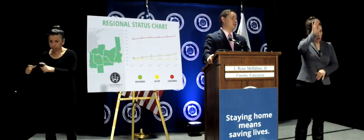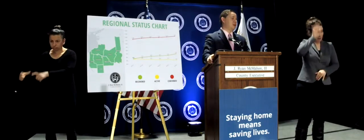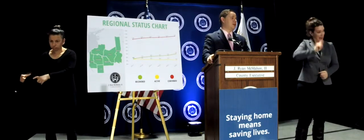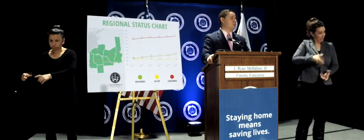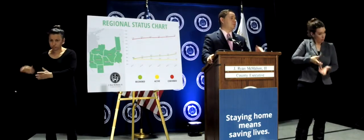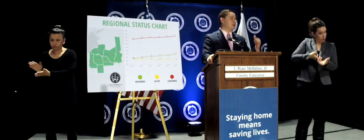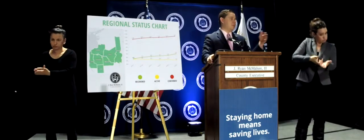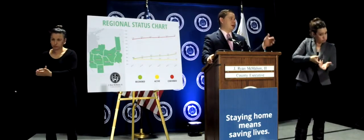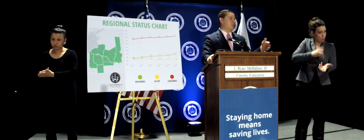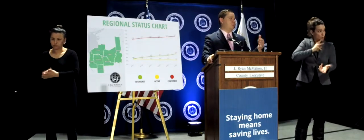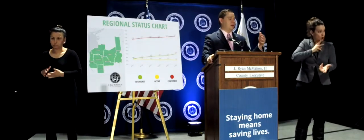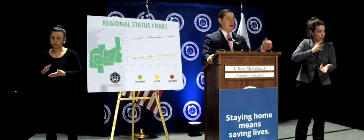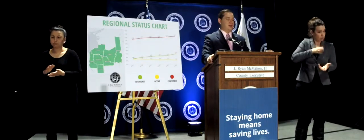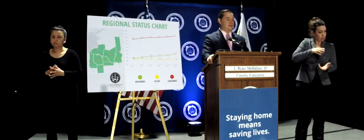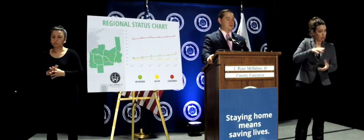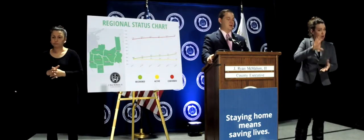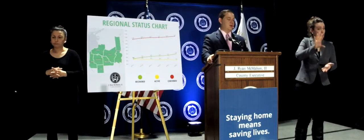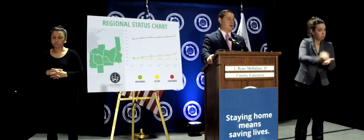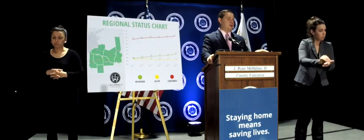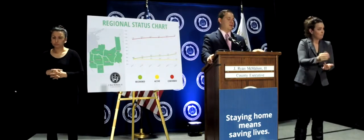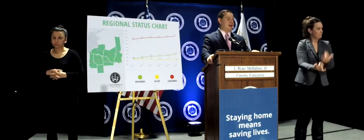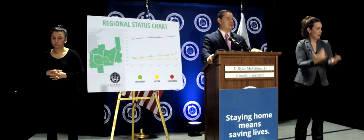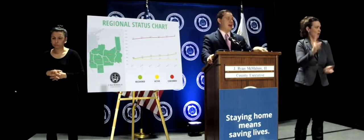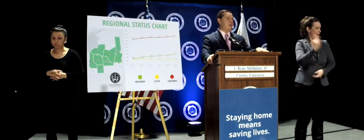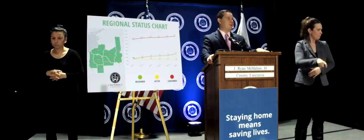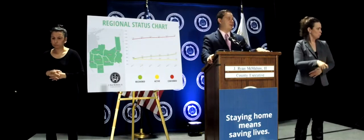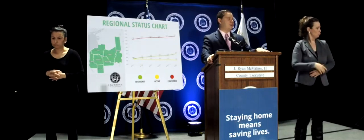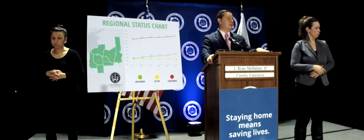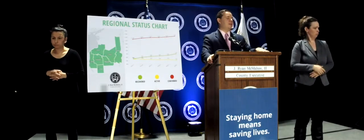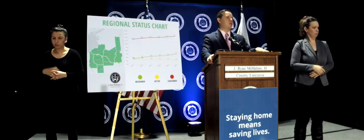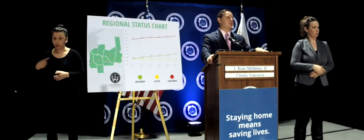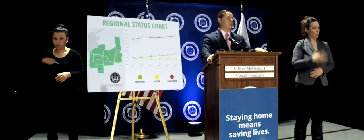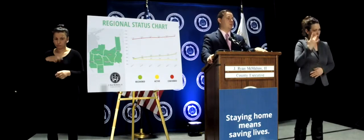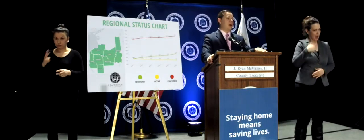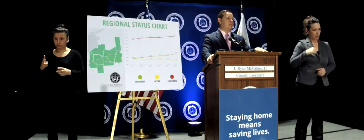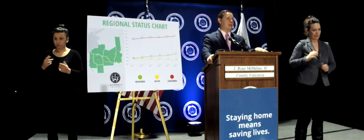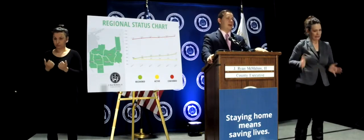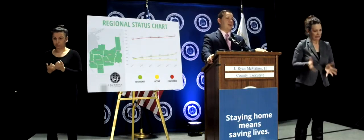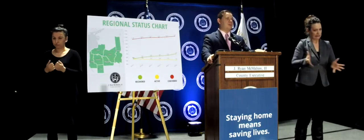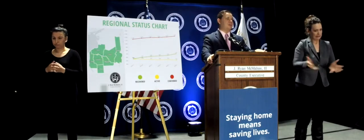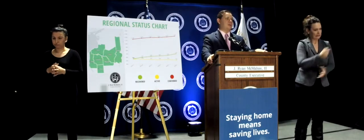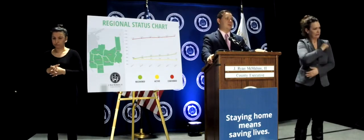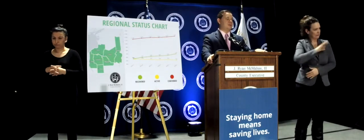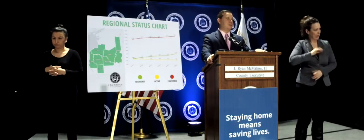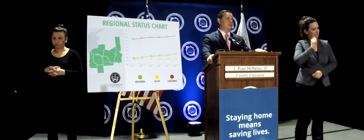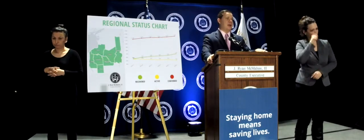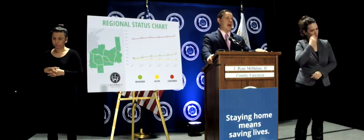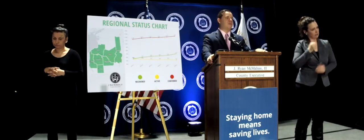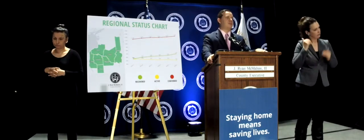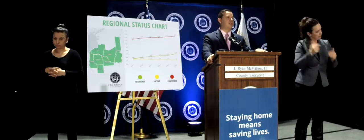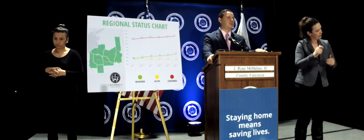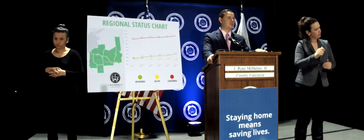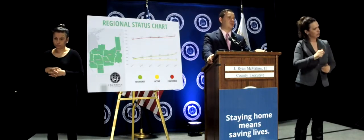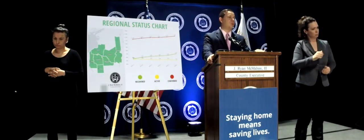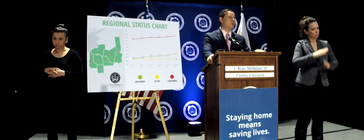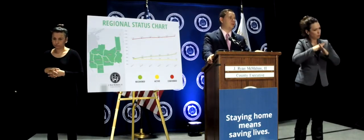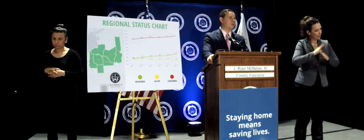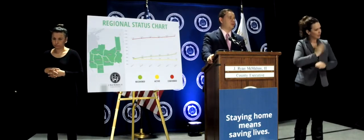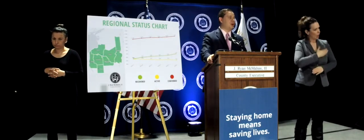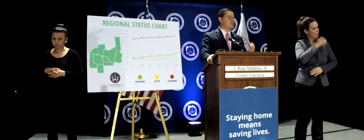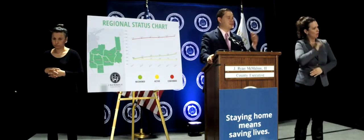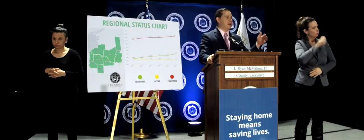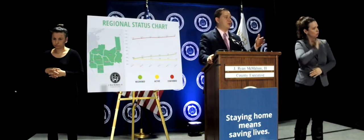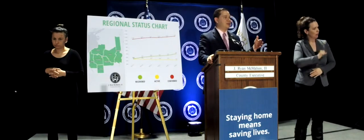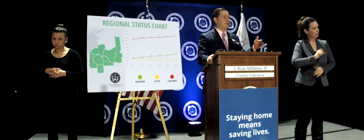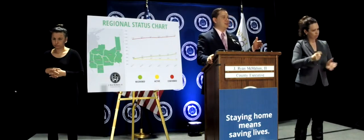quarantined and get them help. And so that's happening. We probably have half a dozen or so